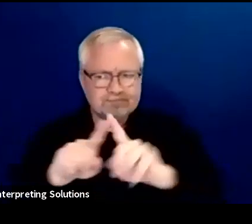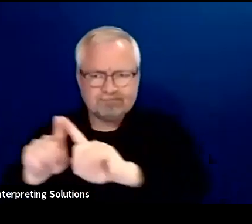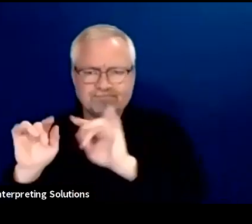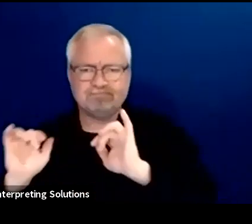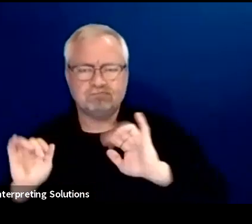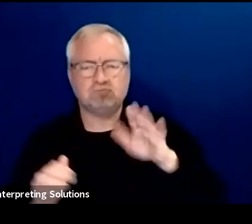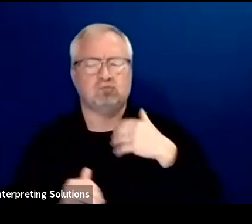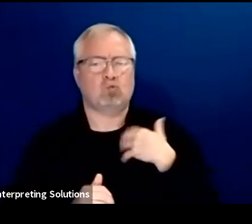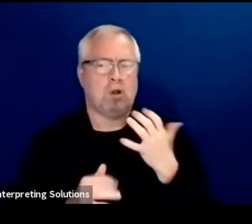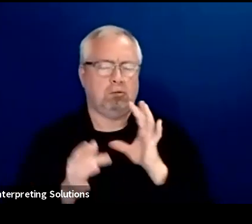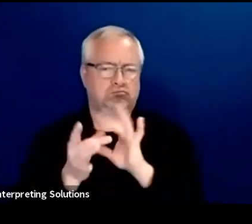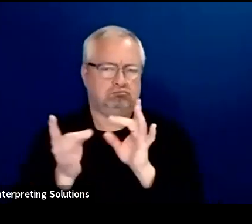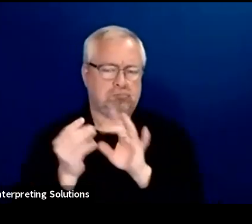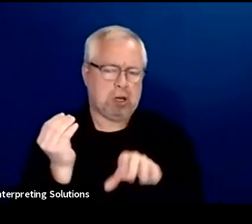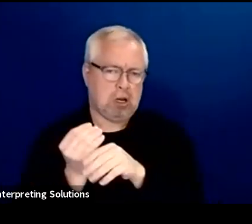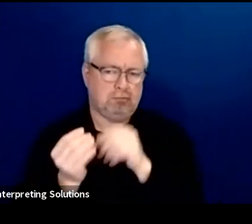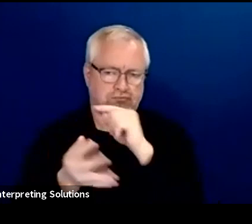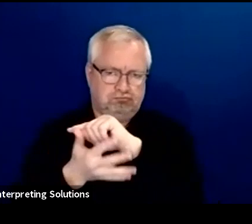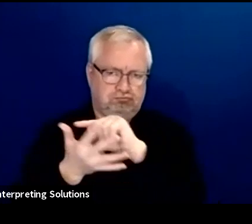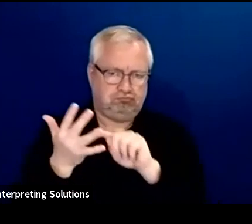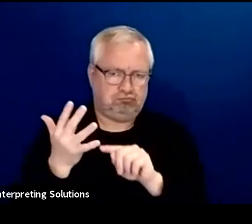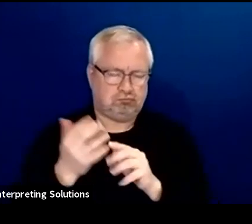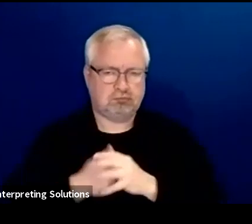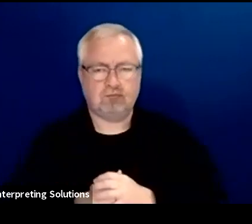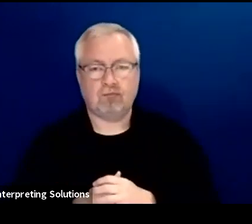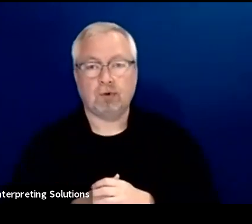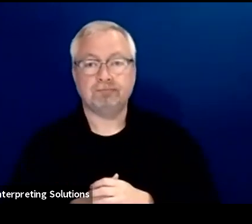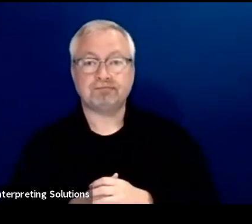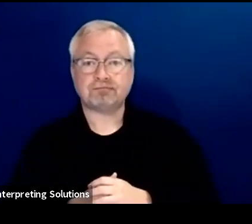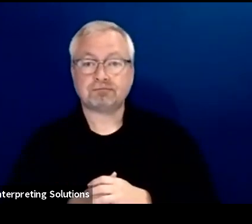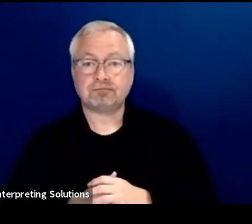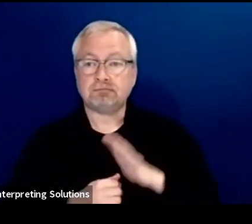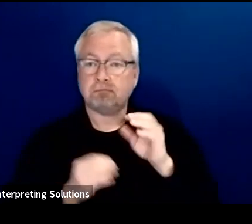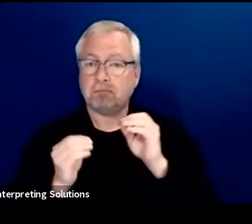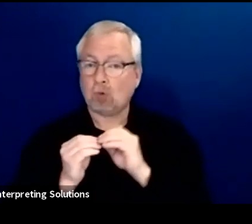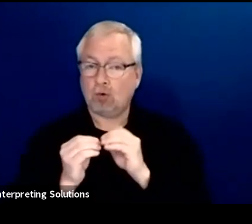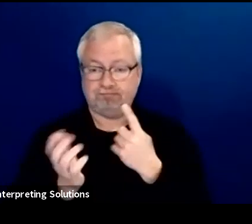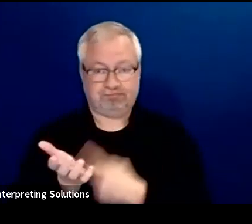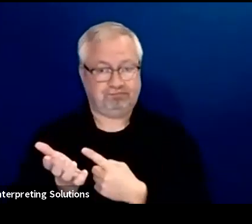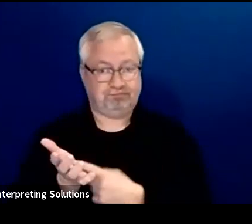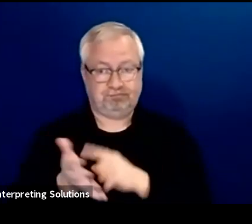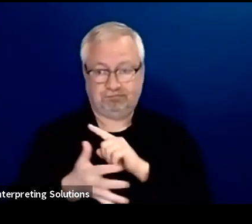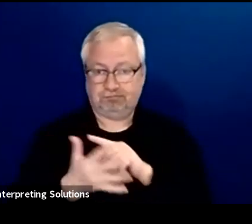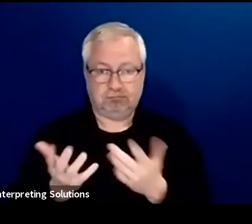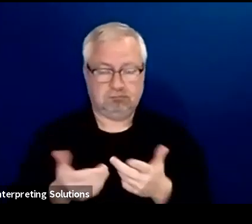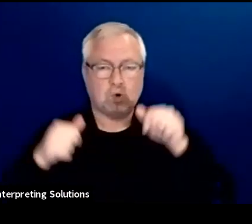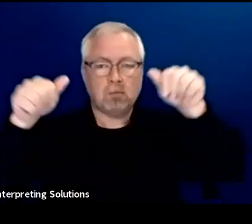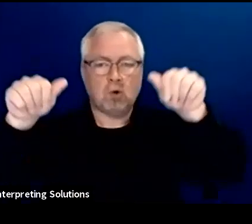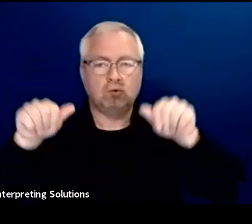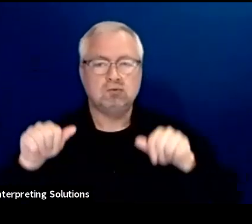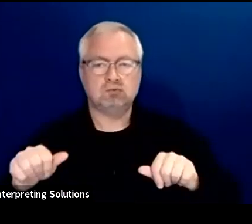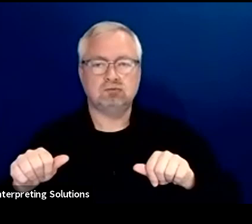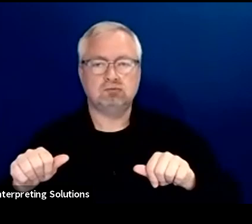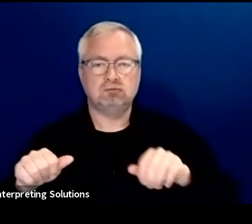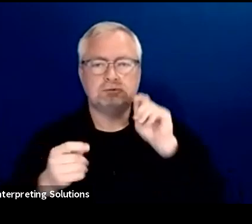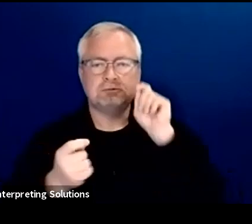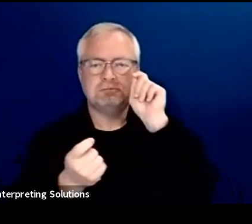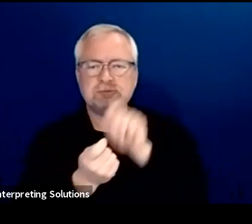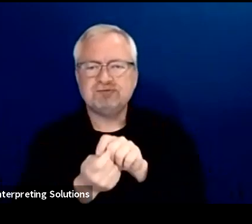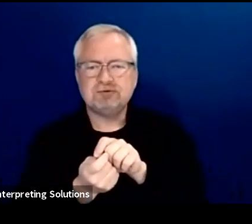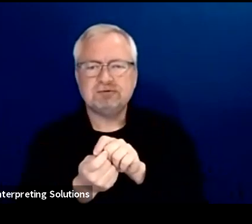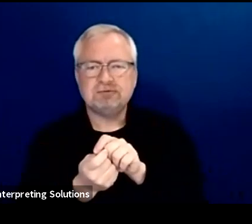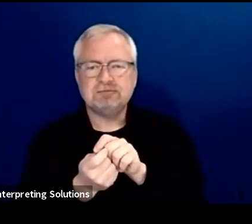addition. Just a further word on our posting of specific congregate care